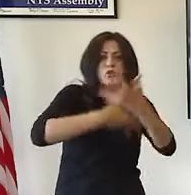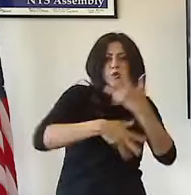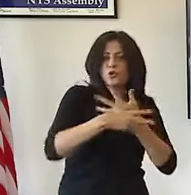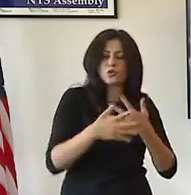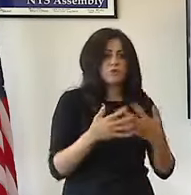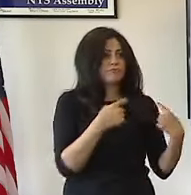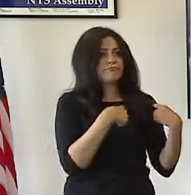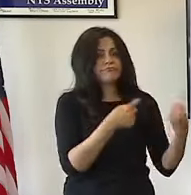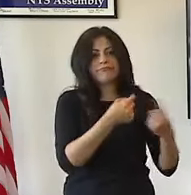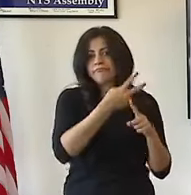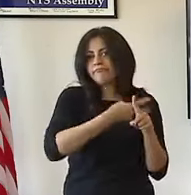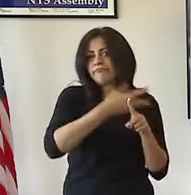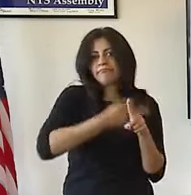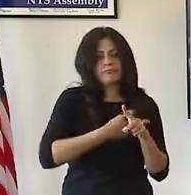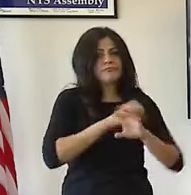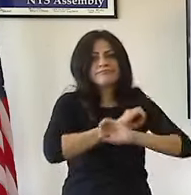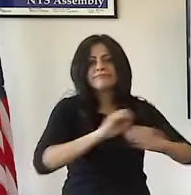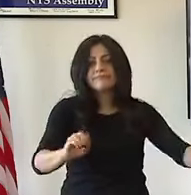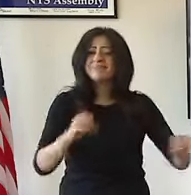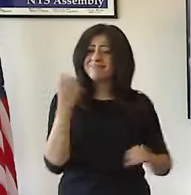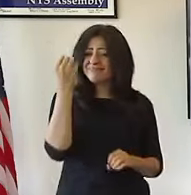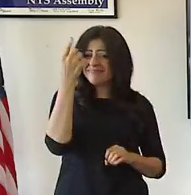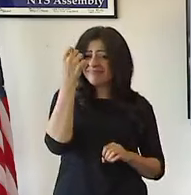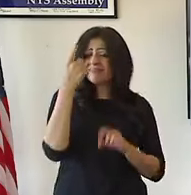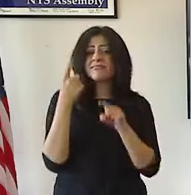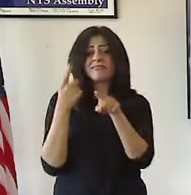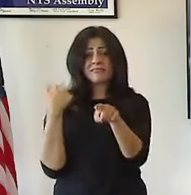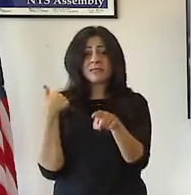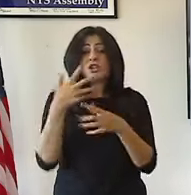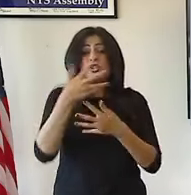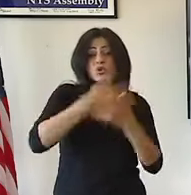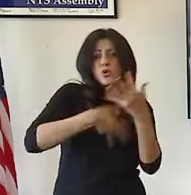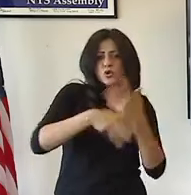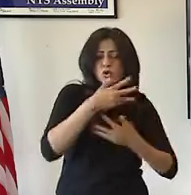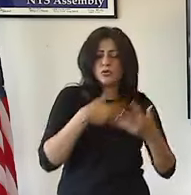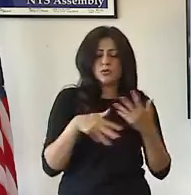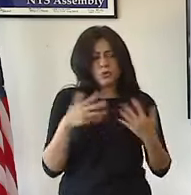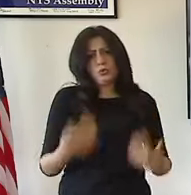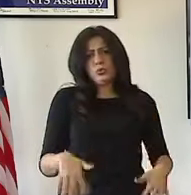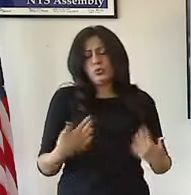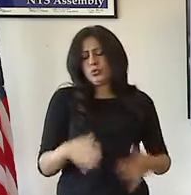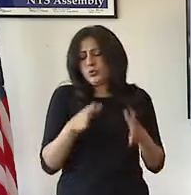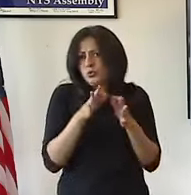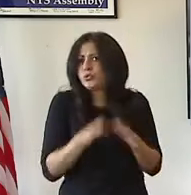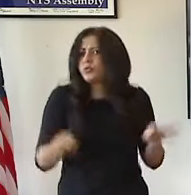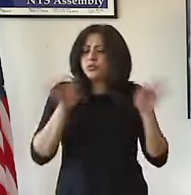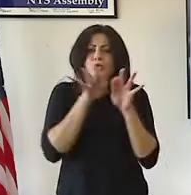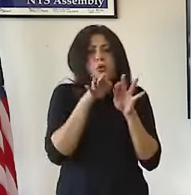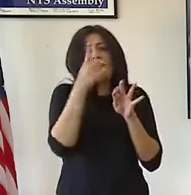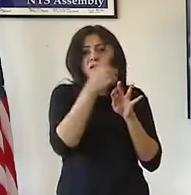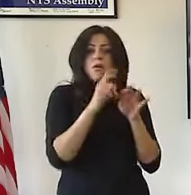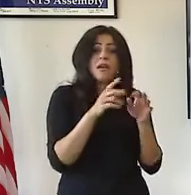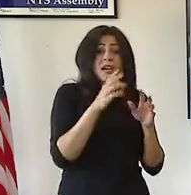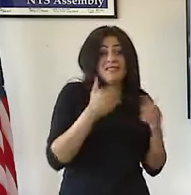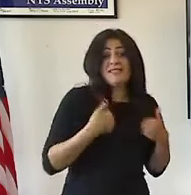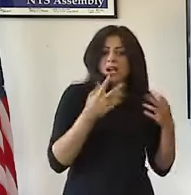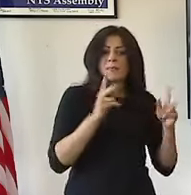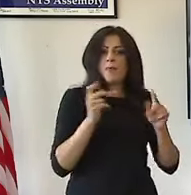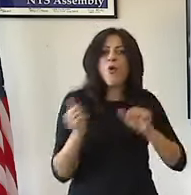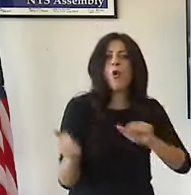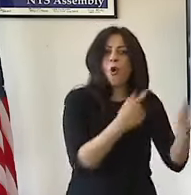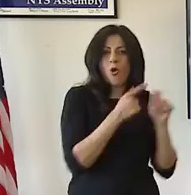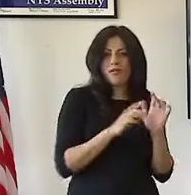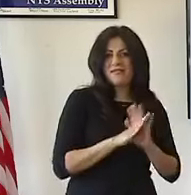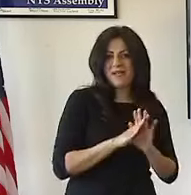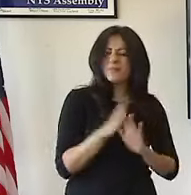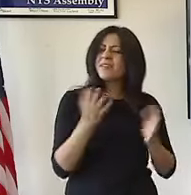interaction. That isn't just, understand that, yes, social interaction is exceptionally important for young people and the development of young people. When it comes